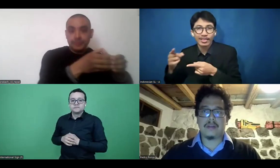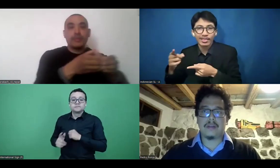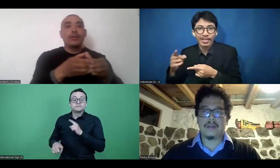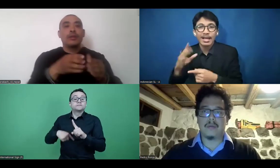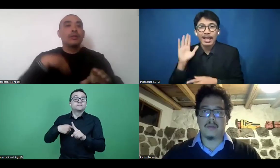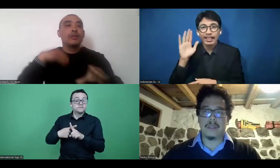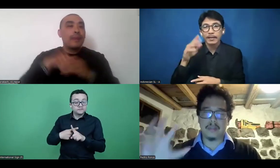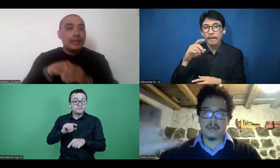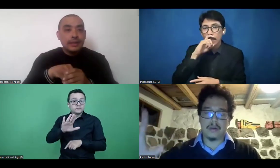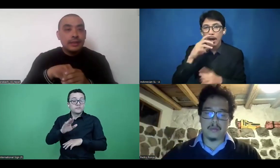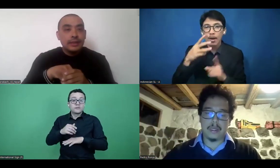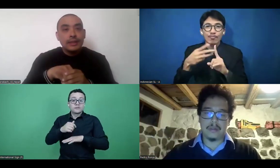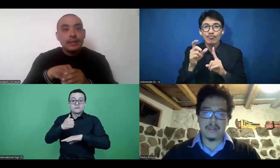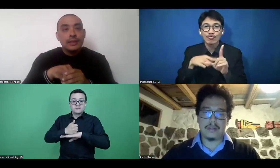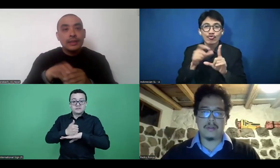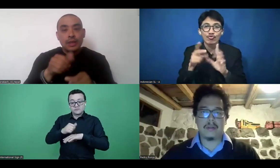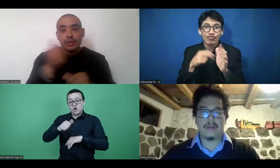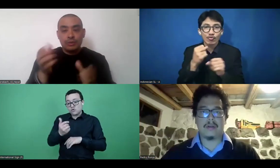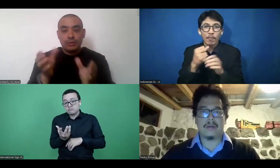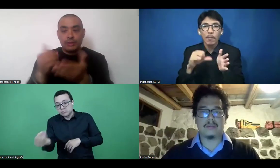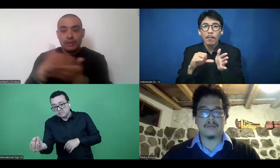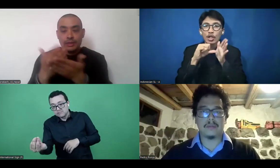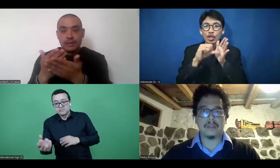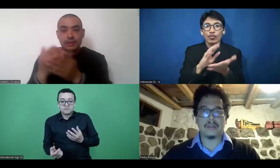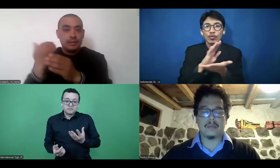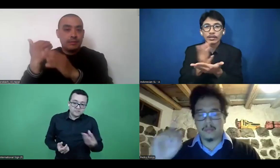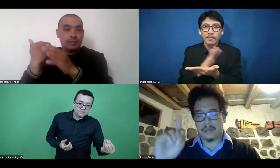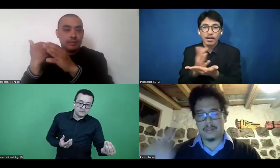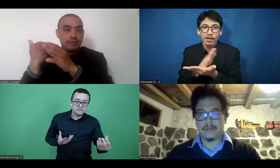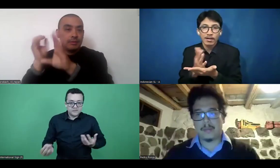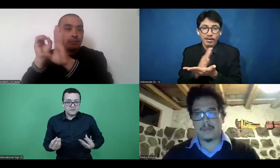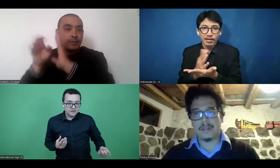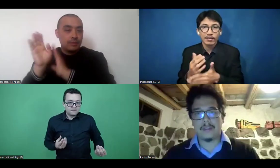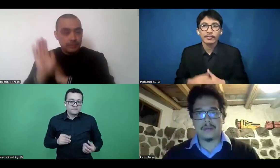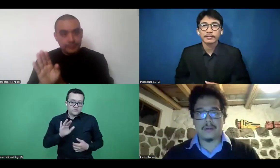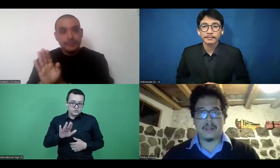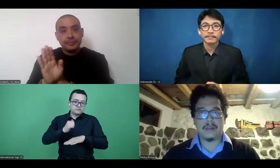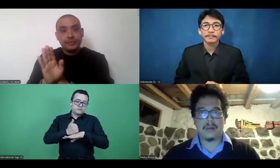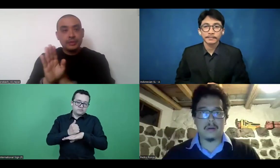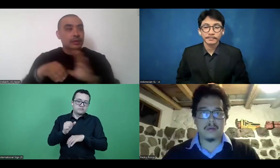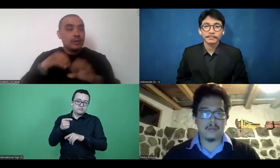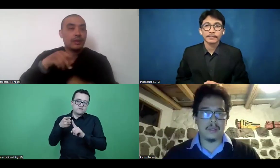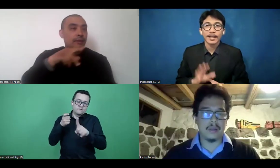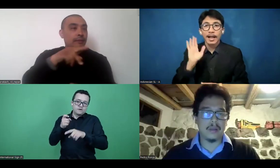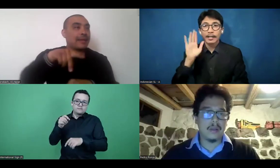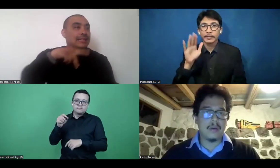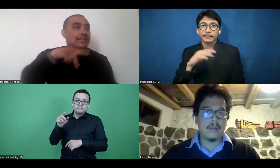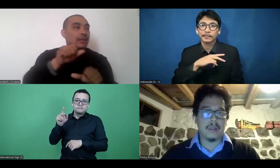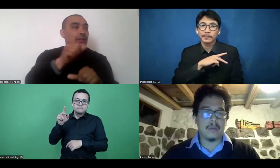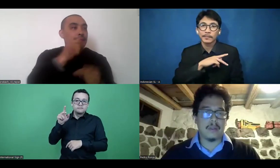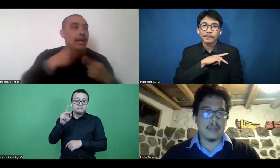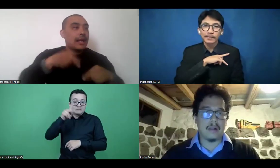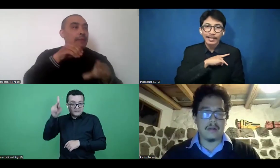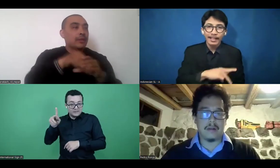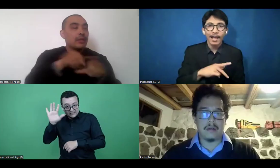participants will be sent to another breakout session. The participants from the Pacific, sorry, that are going to be